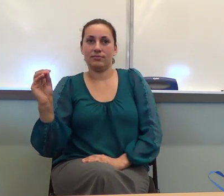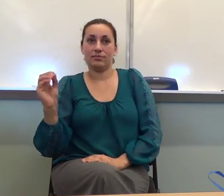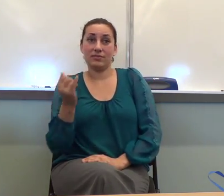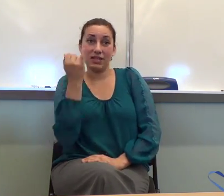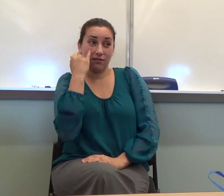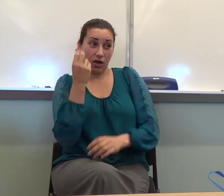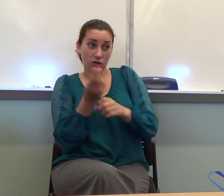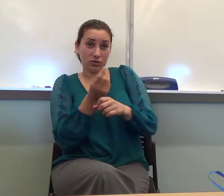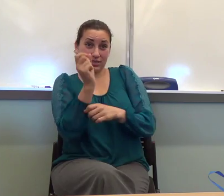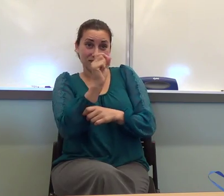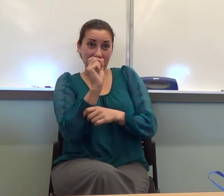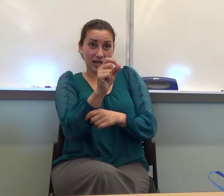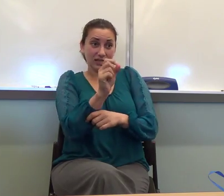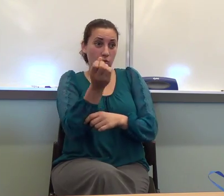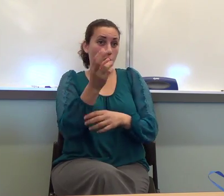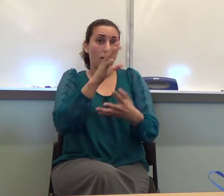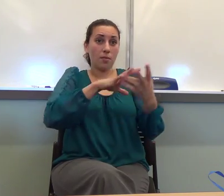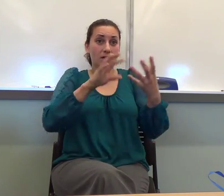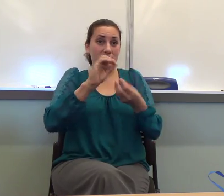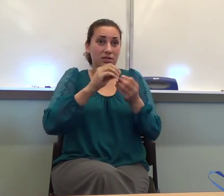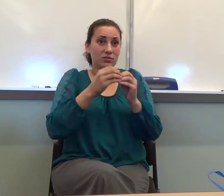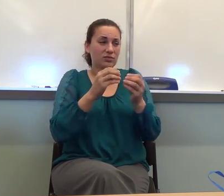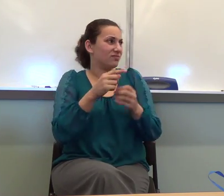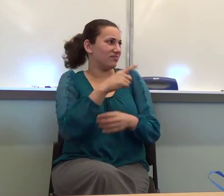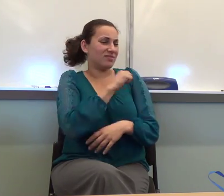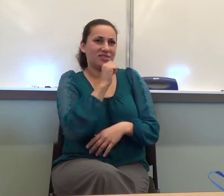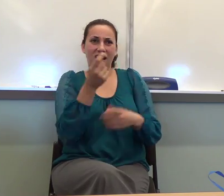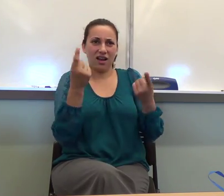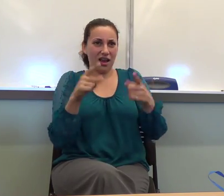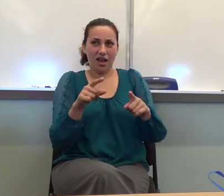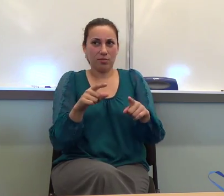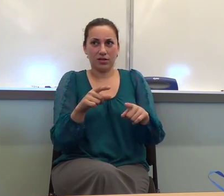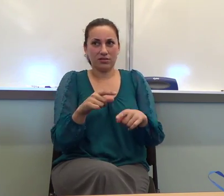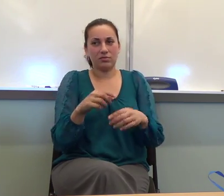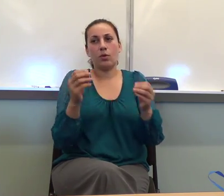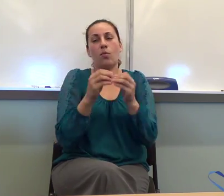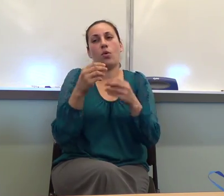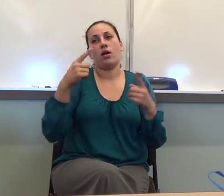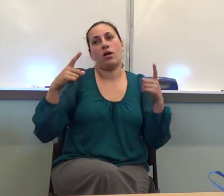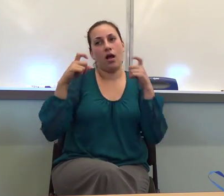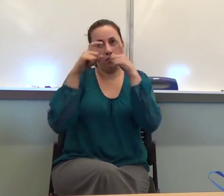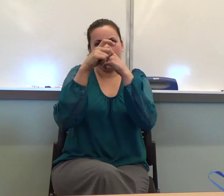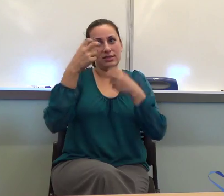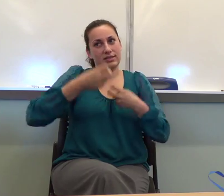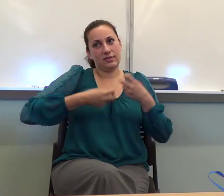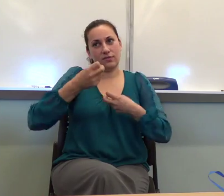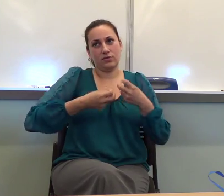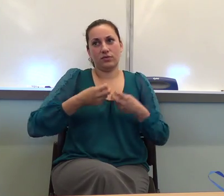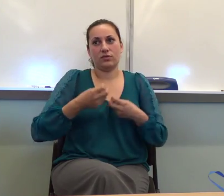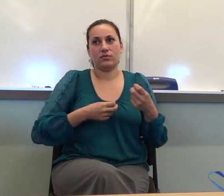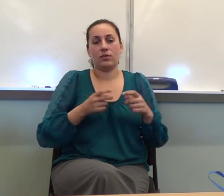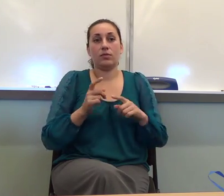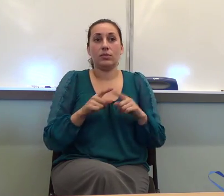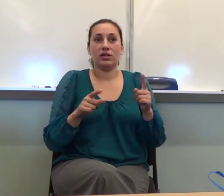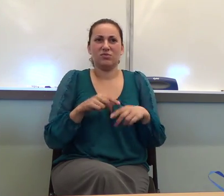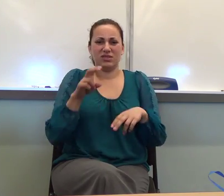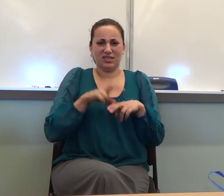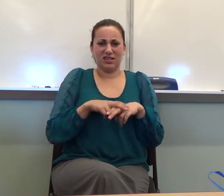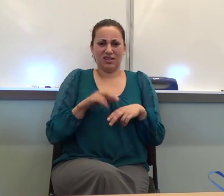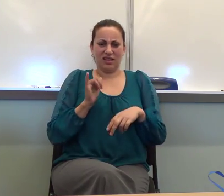mixed numbers, that would not happen. The pop-in wouldn't happen, right? Okay? You'd be sitting there with a Zen